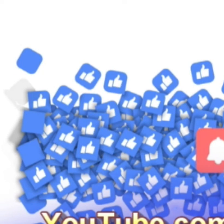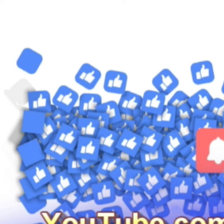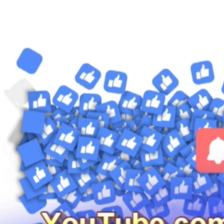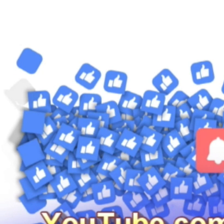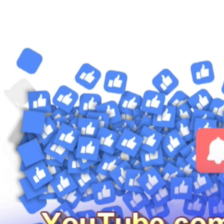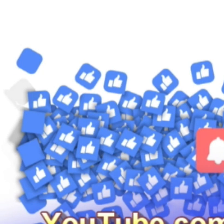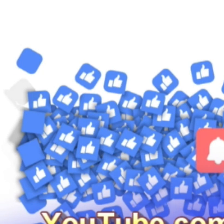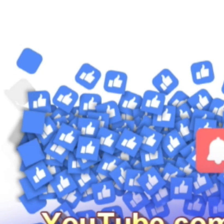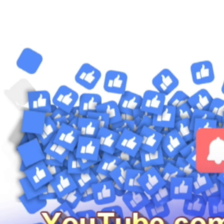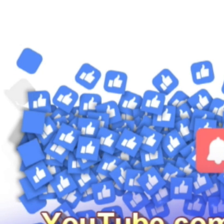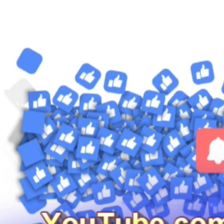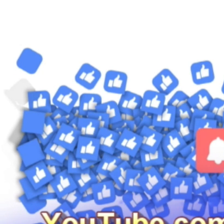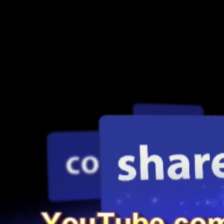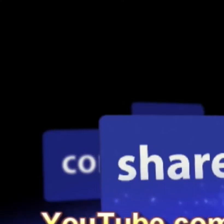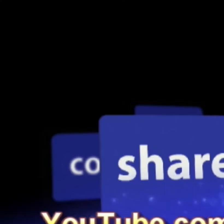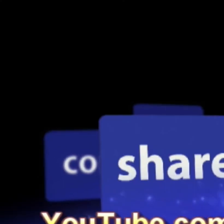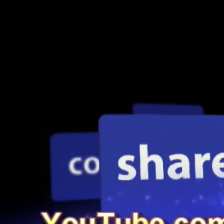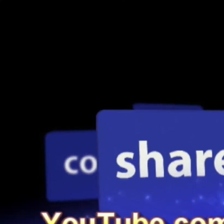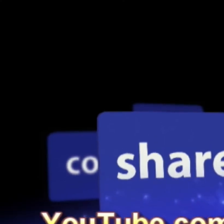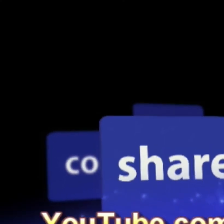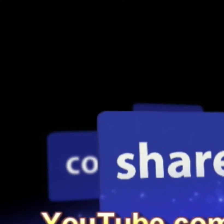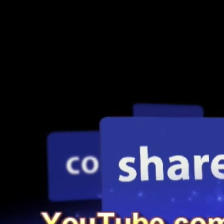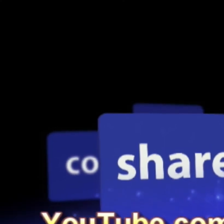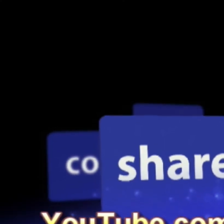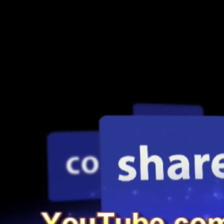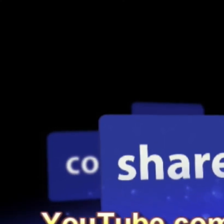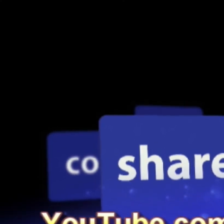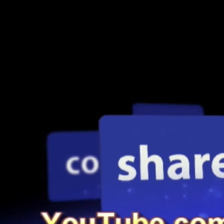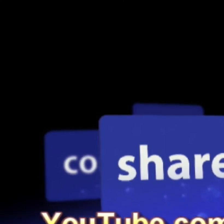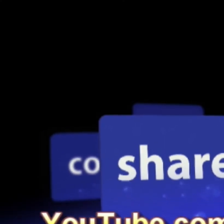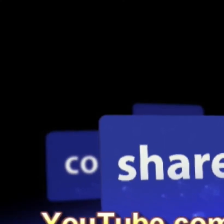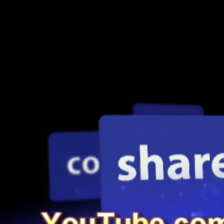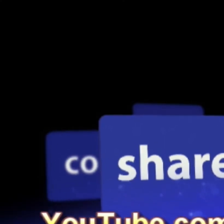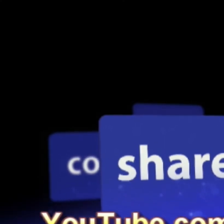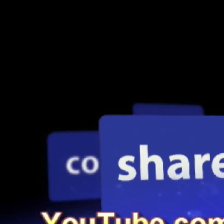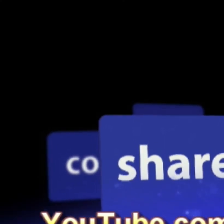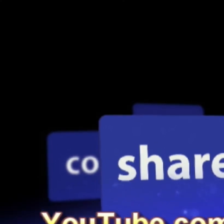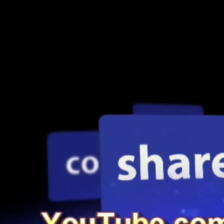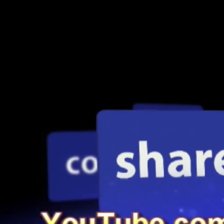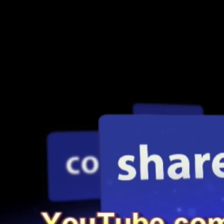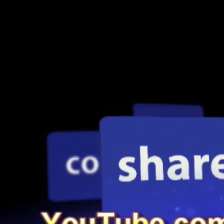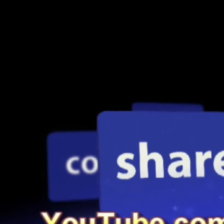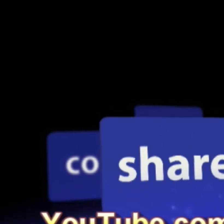to our channel. And while you're at it, please leave us a comment. Thank you for watching.